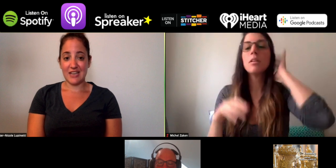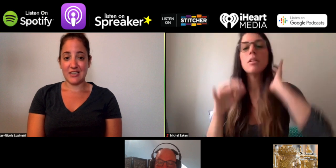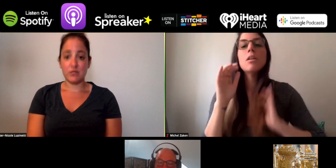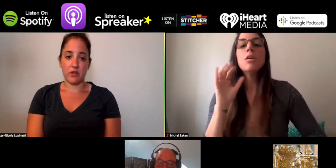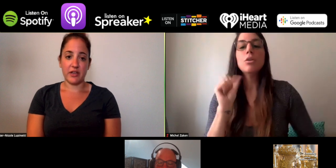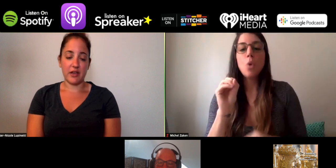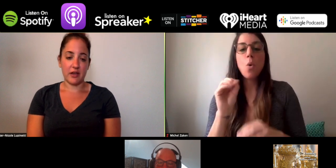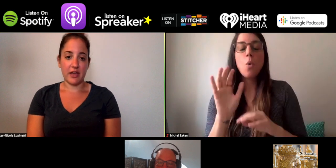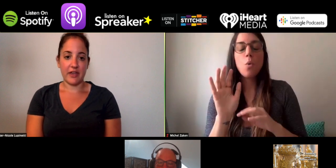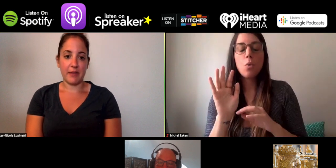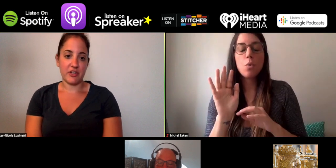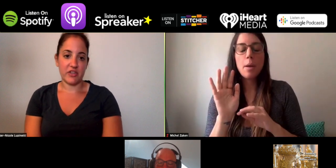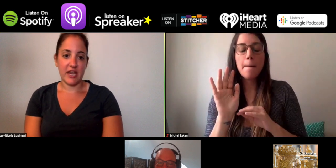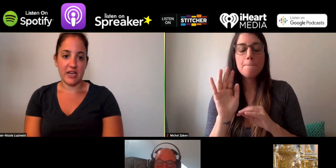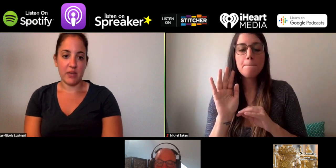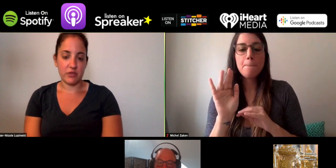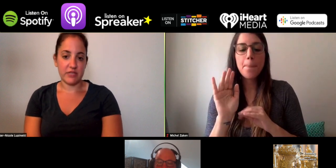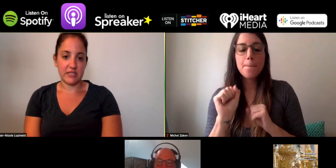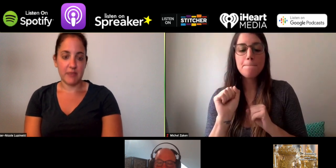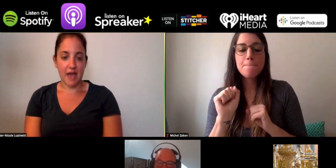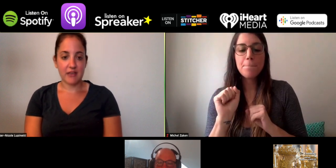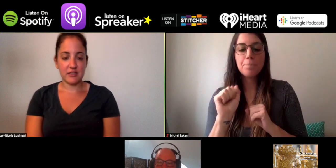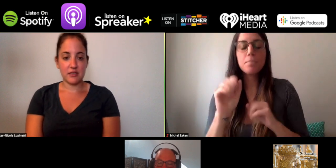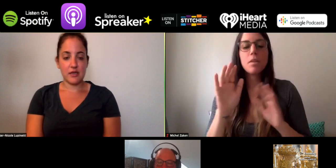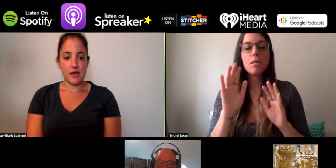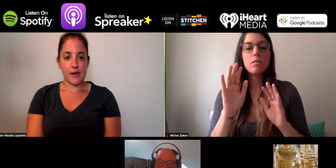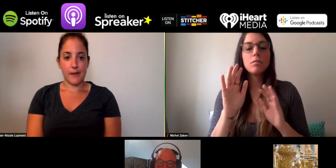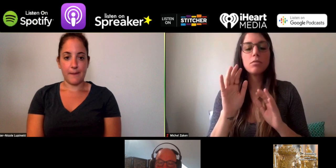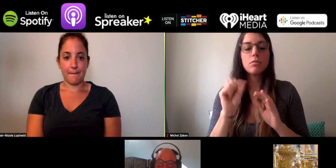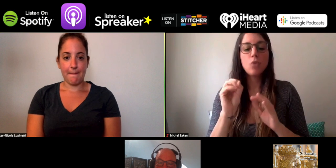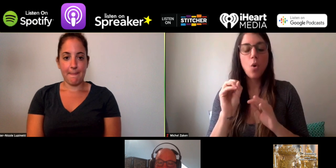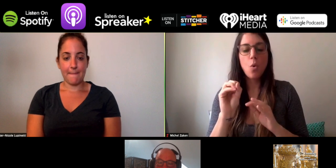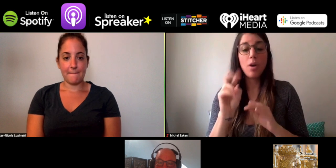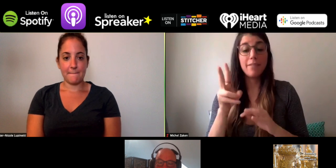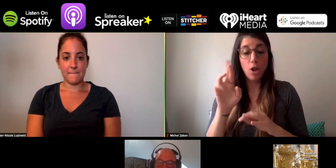the 90s. Well, like, again, that I mentioned, the ADA was recently passed.